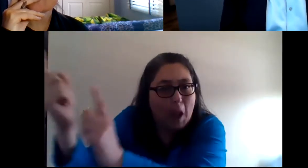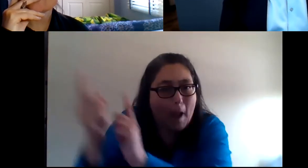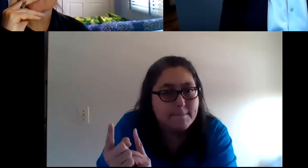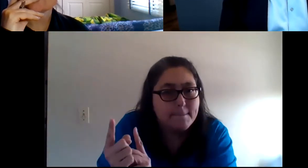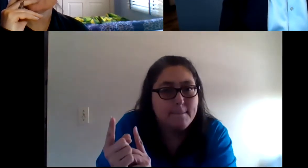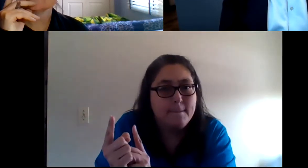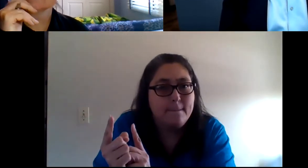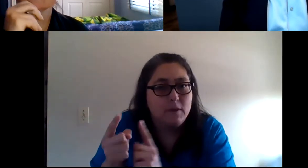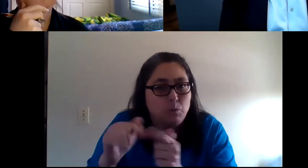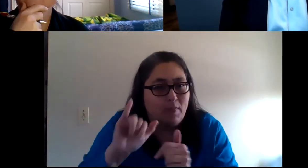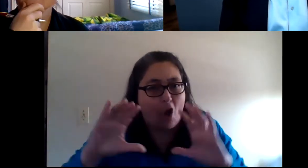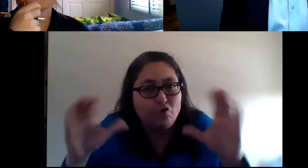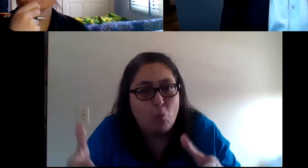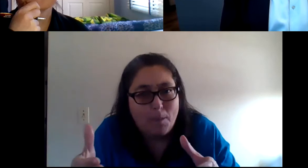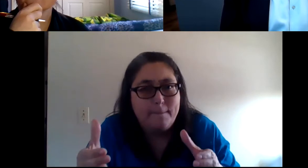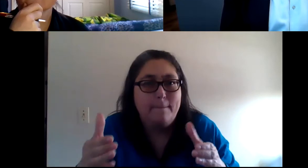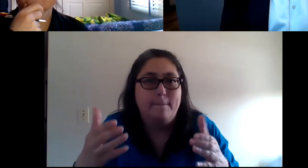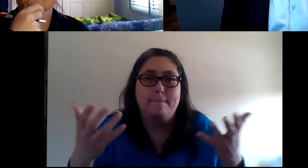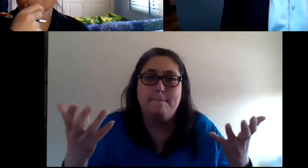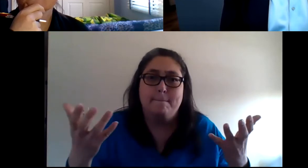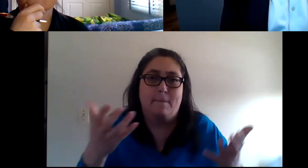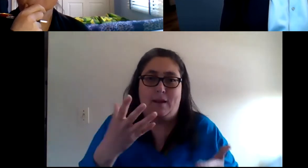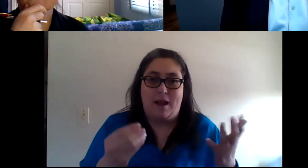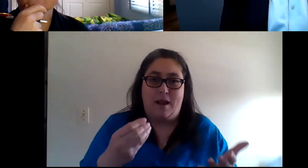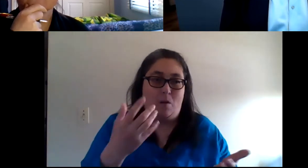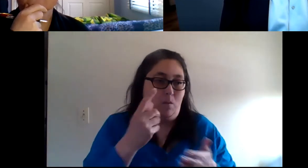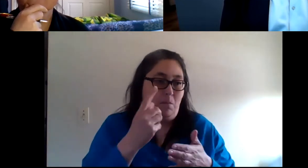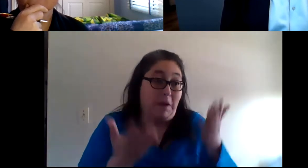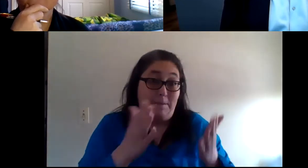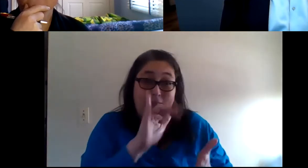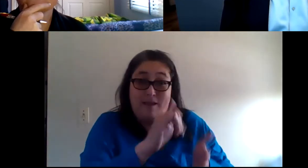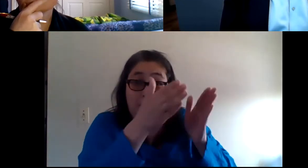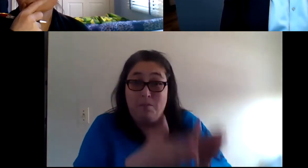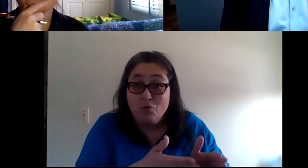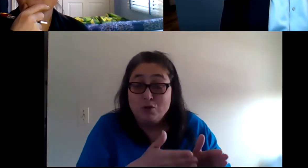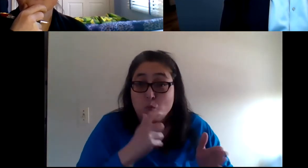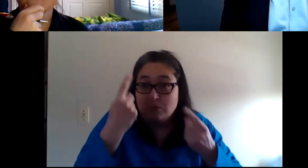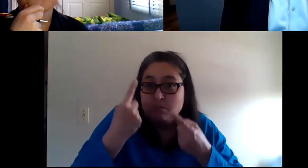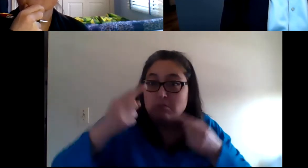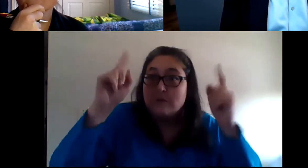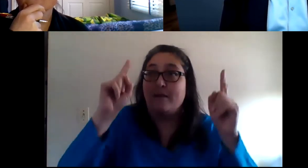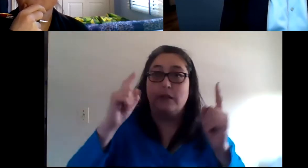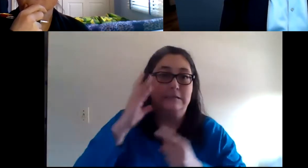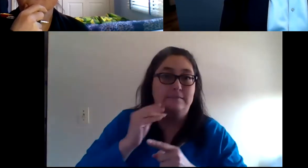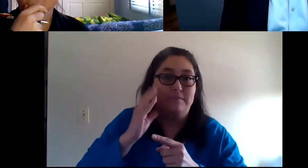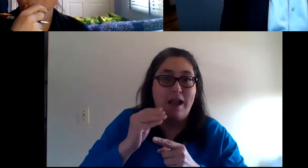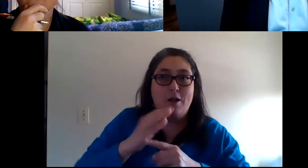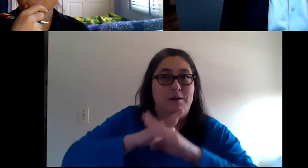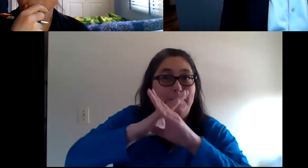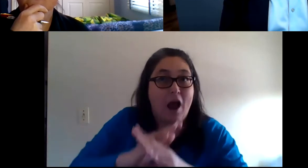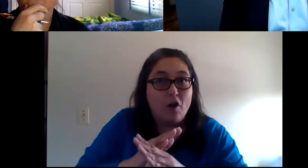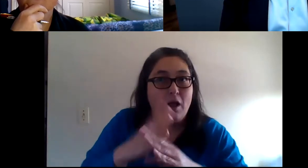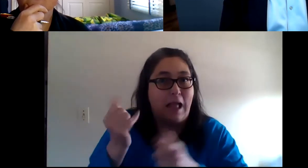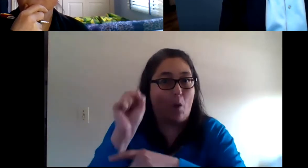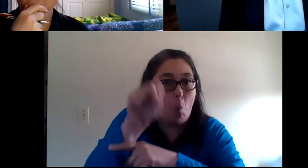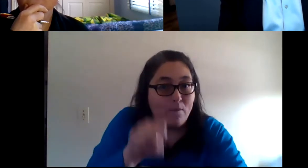and invite them, because why? A lot of the employers are unaware of some of the barriers that are in place that people are going